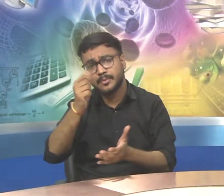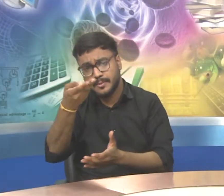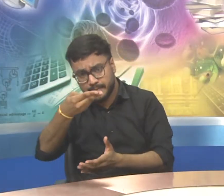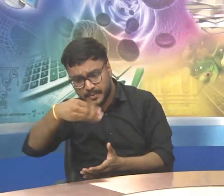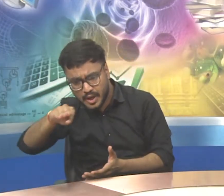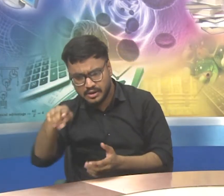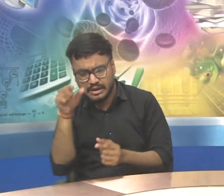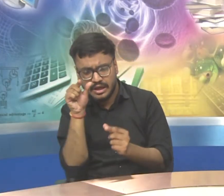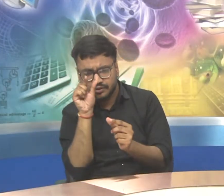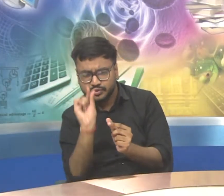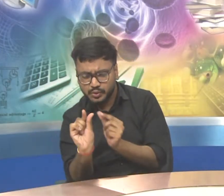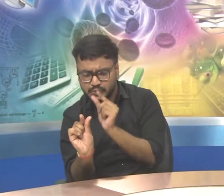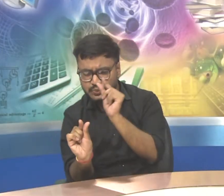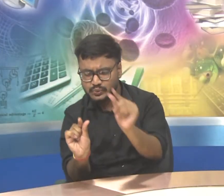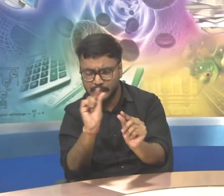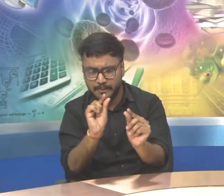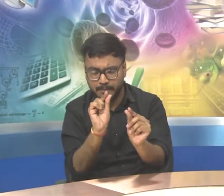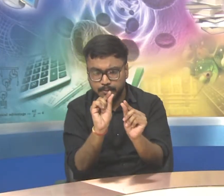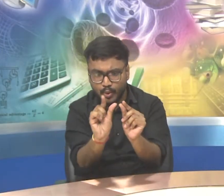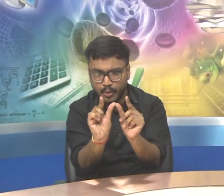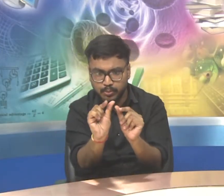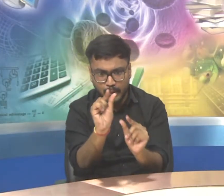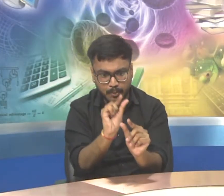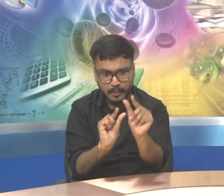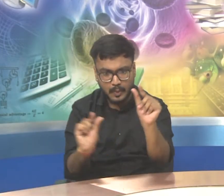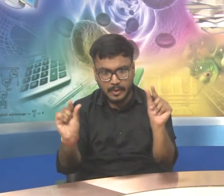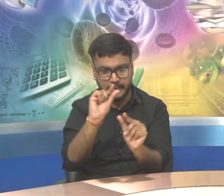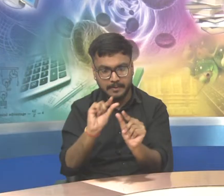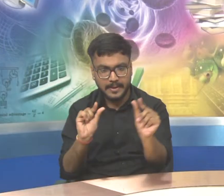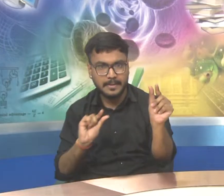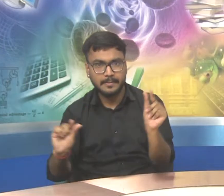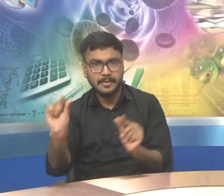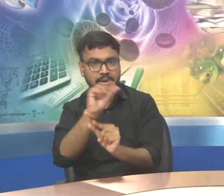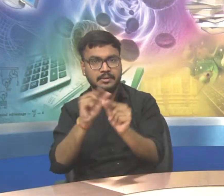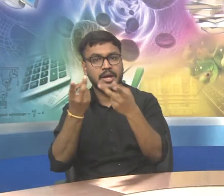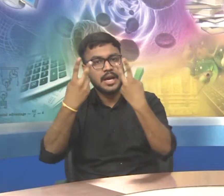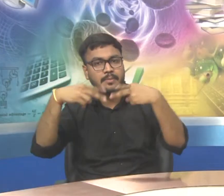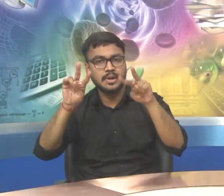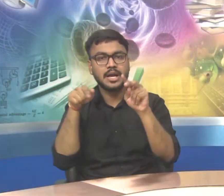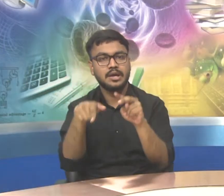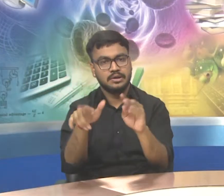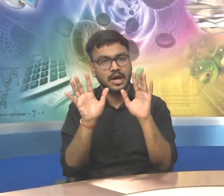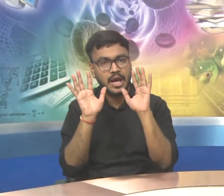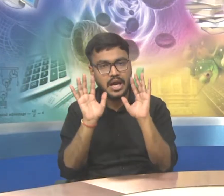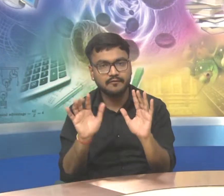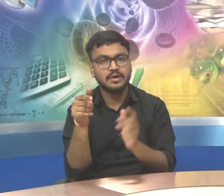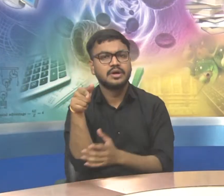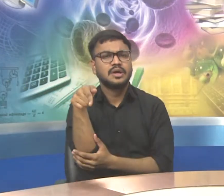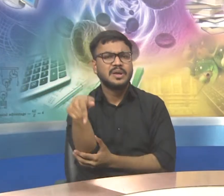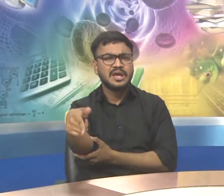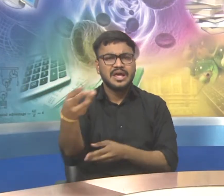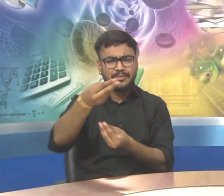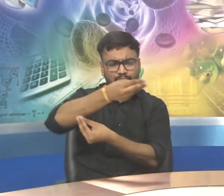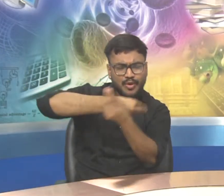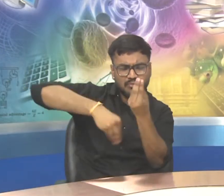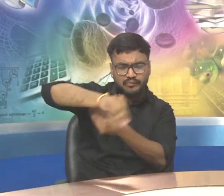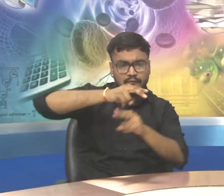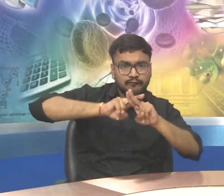big particles of a solid or liquid are spread in another liquid,